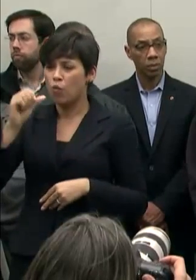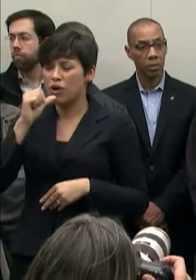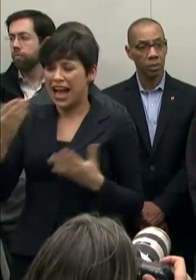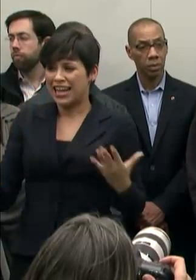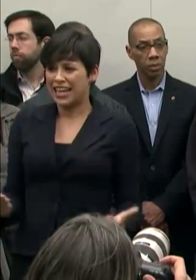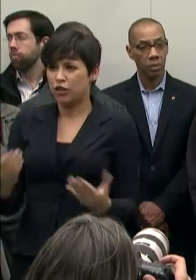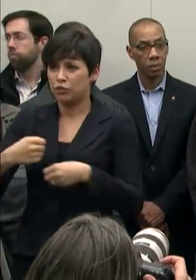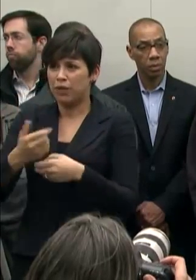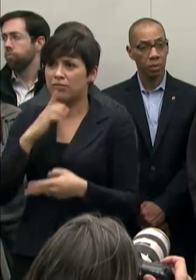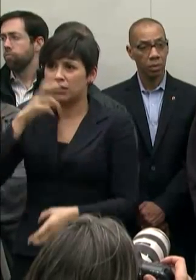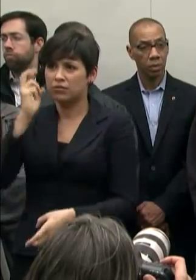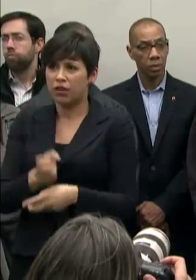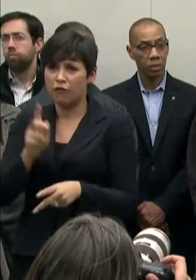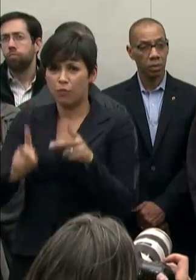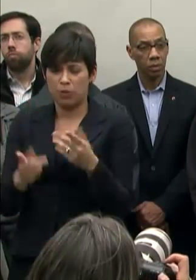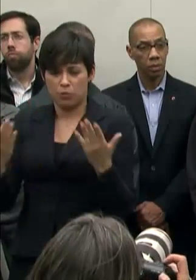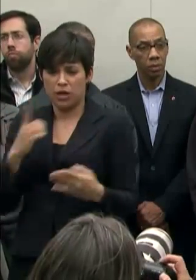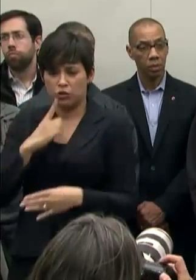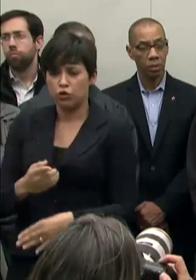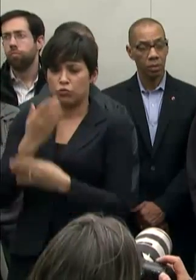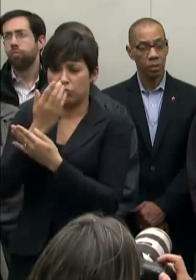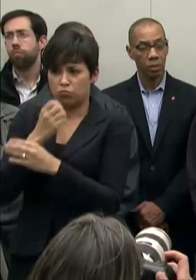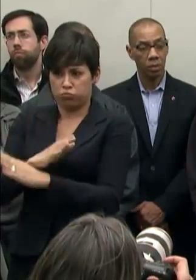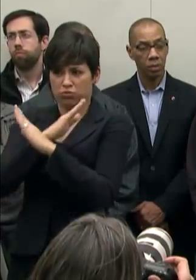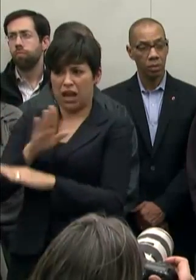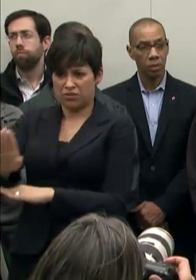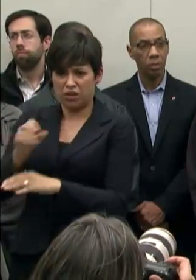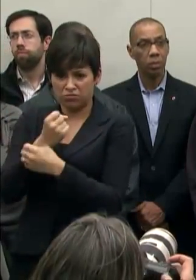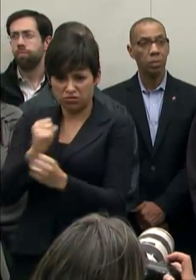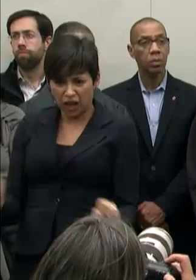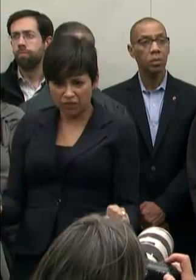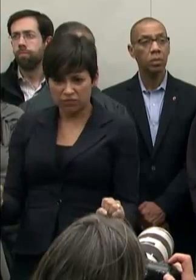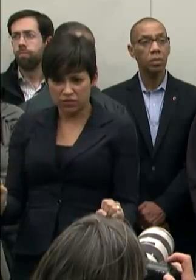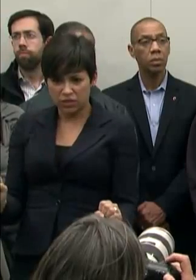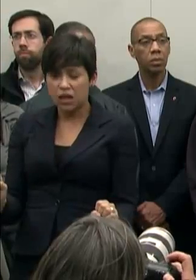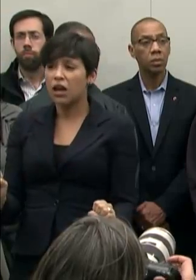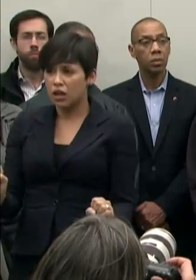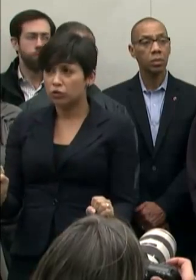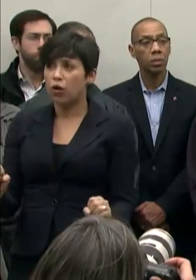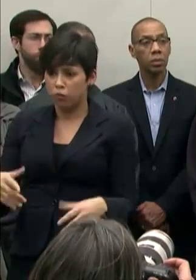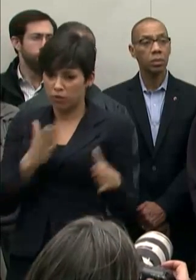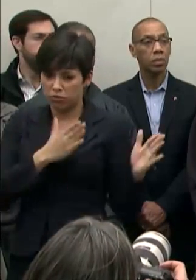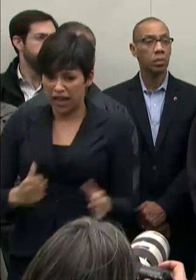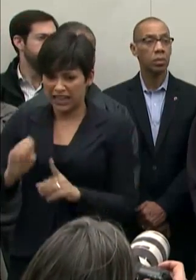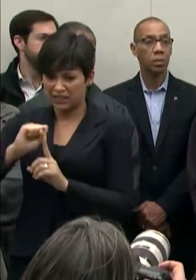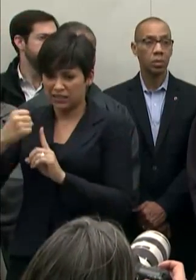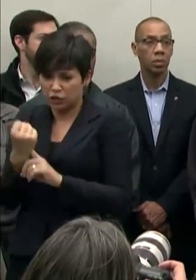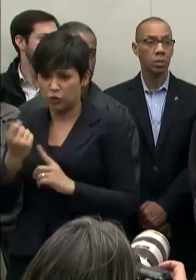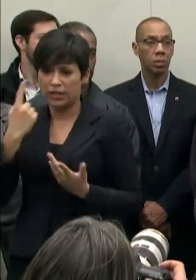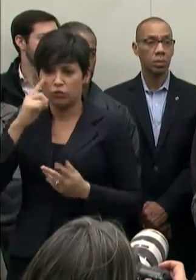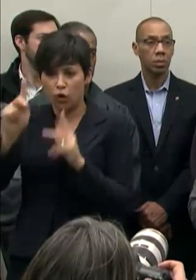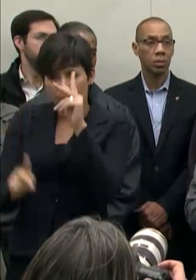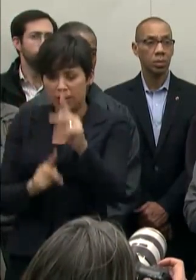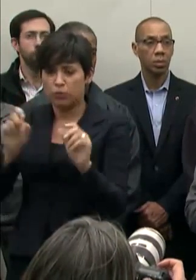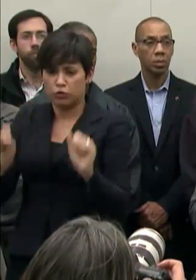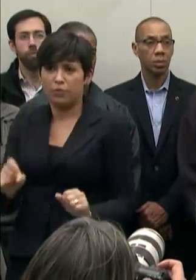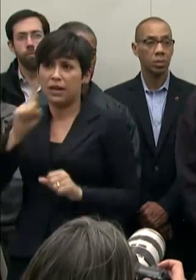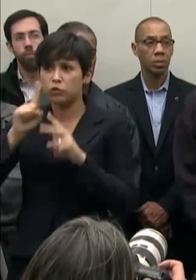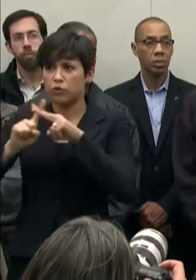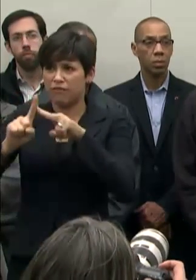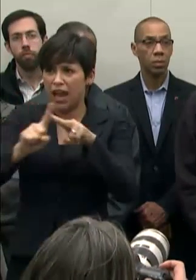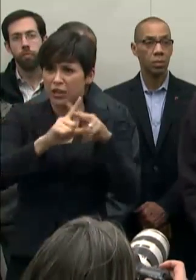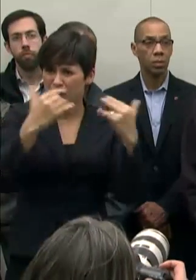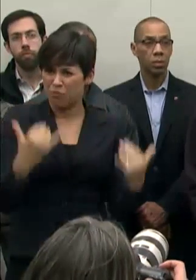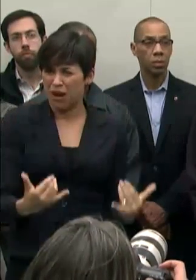safety. When conditions warrant it, we will make those decisions, and when conditions don't want it, we're not going to do it just to give you a story.